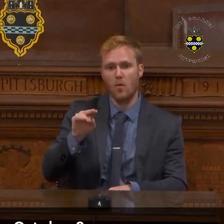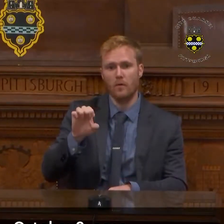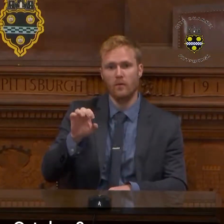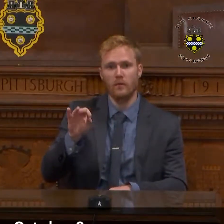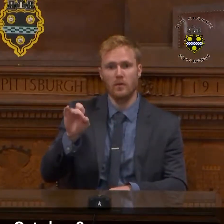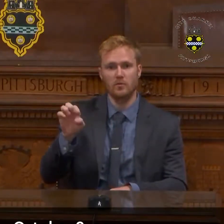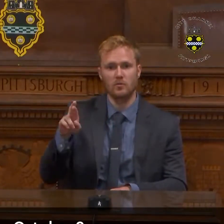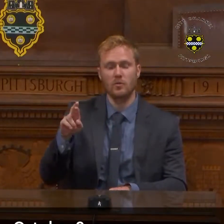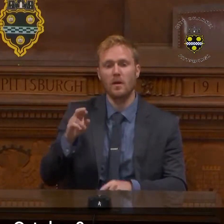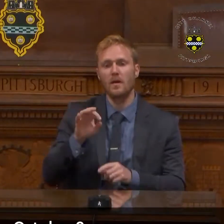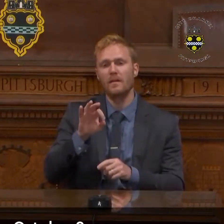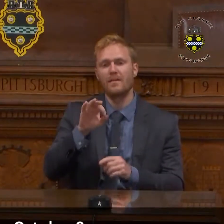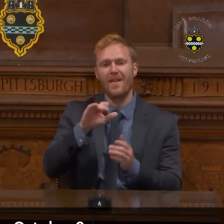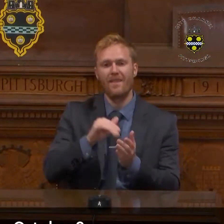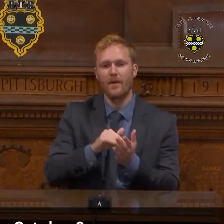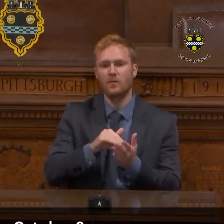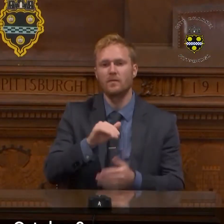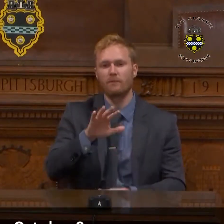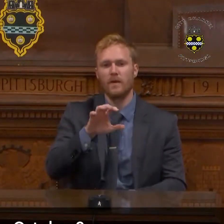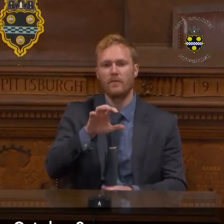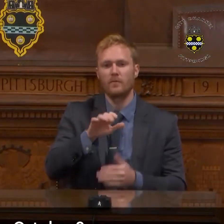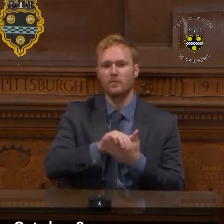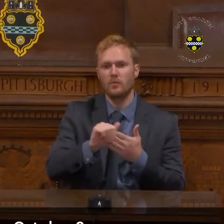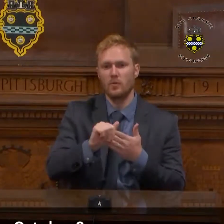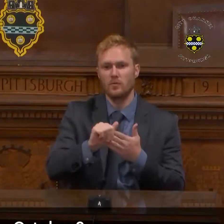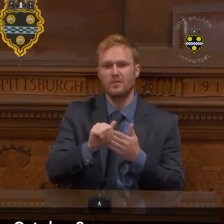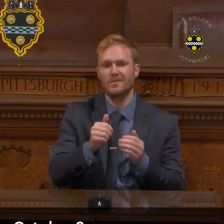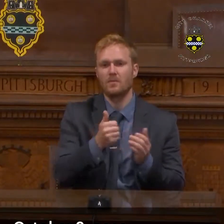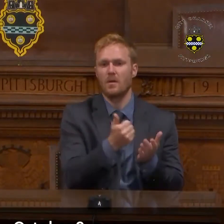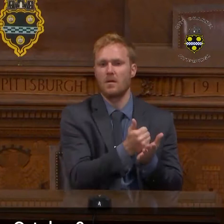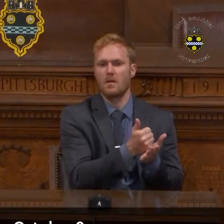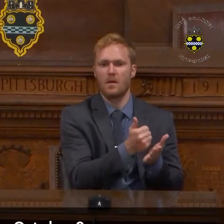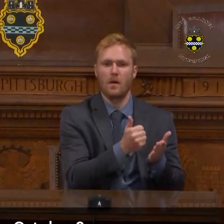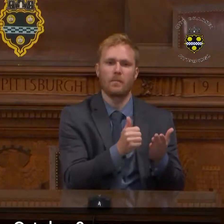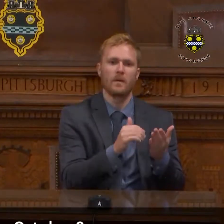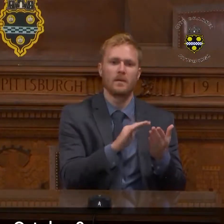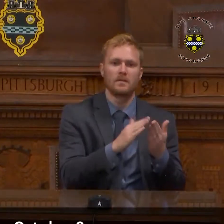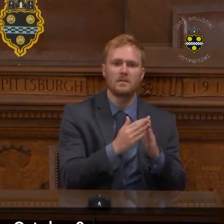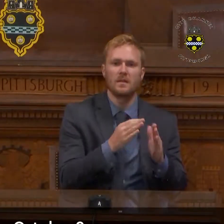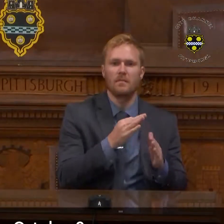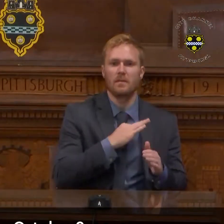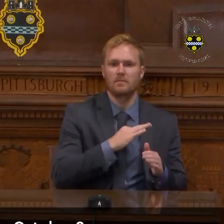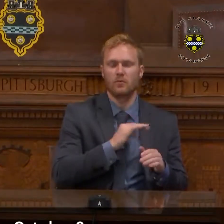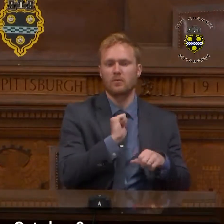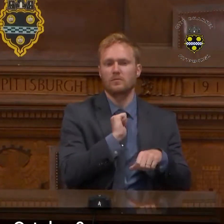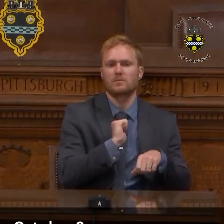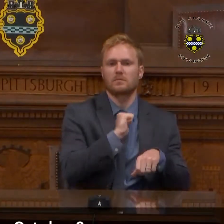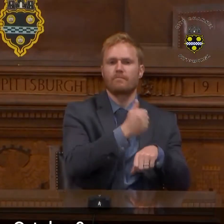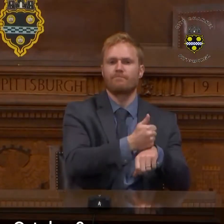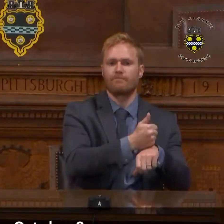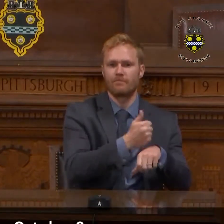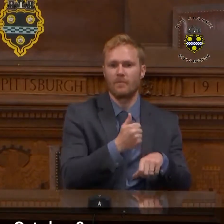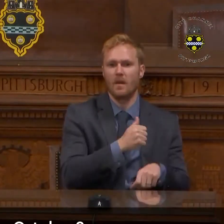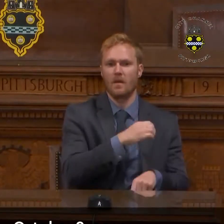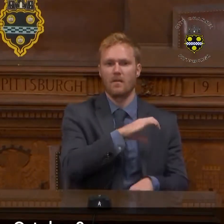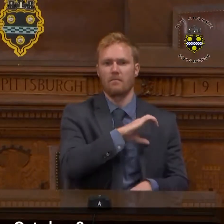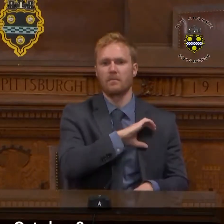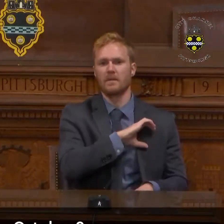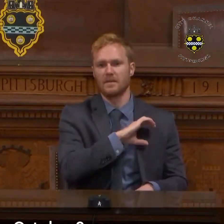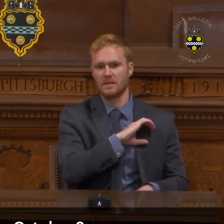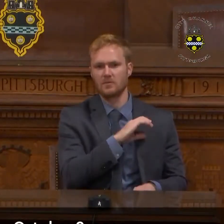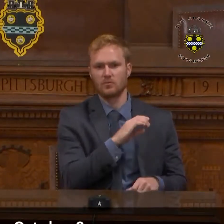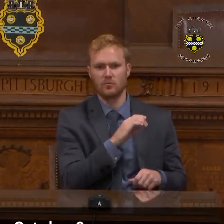$9,500 to assist the City of Pittsburgh Bureau of Police with reestablishing the mounted